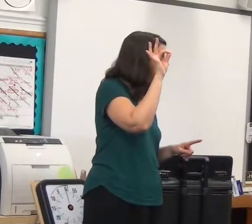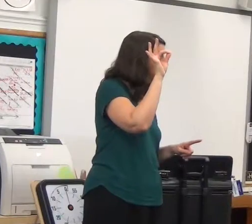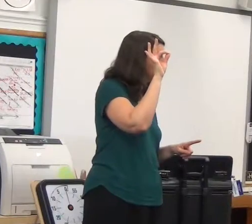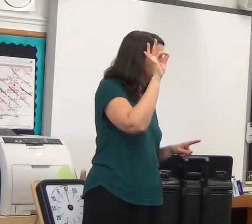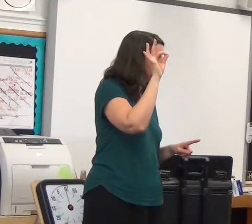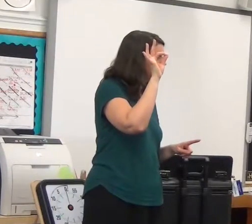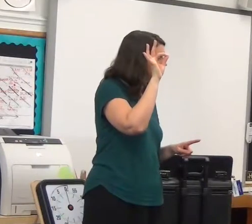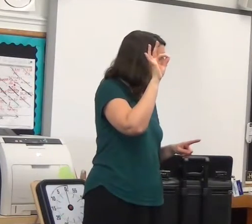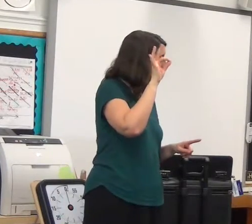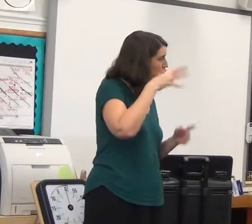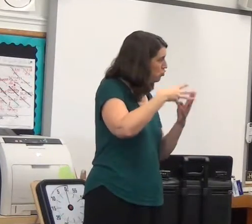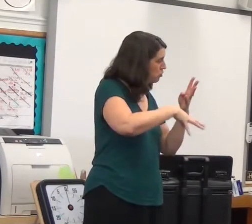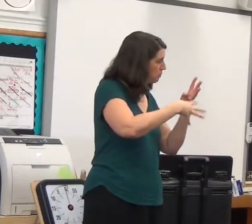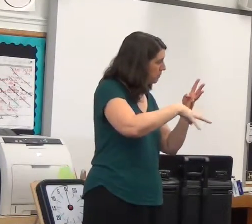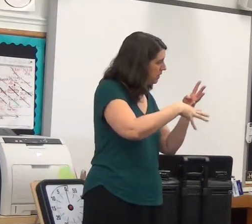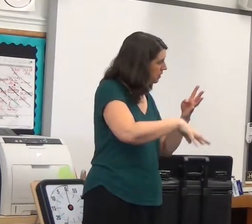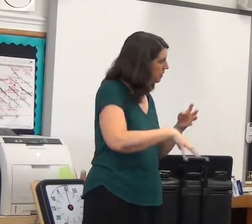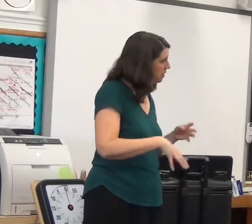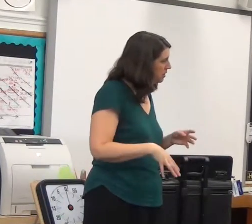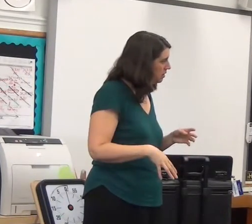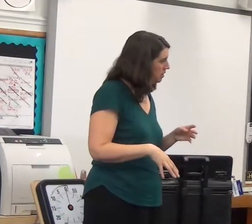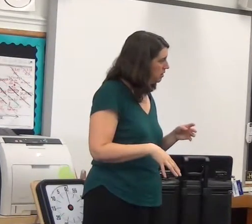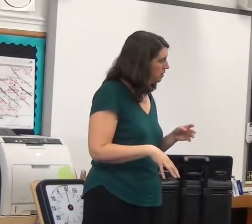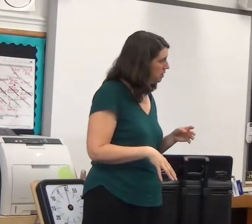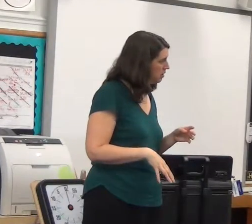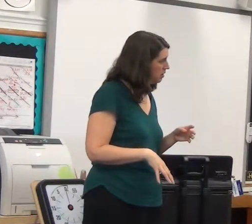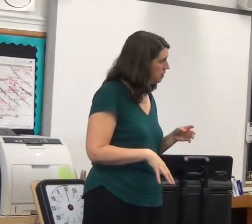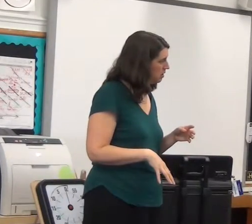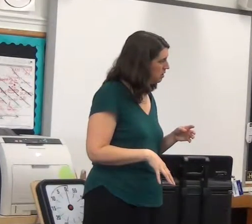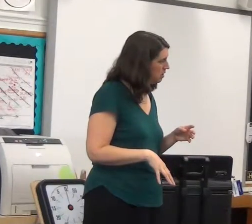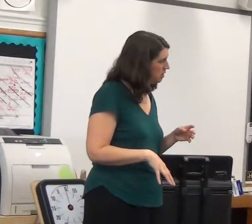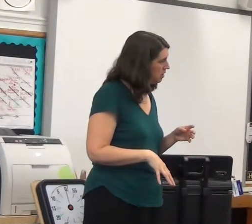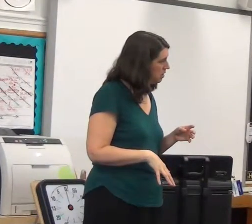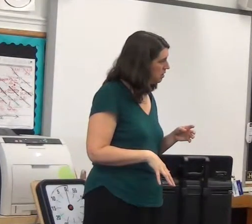been looking for this entire time.